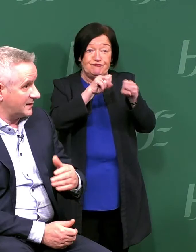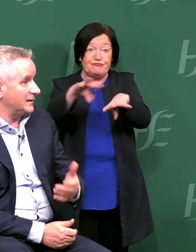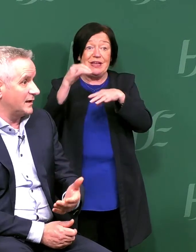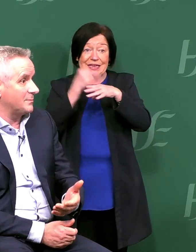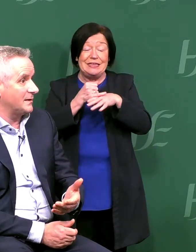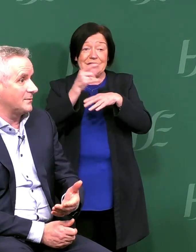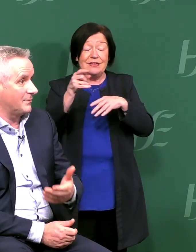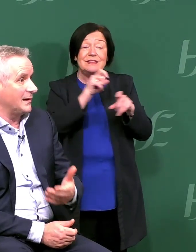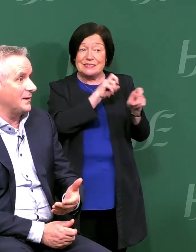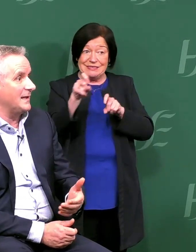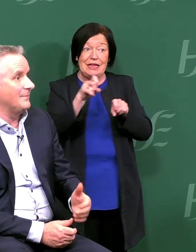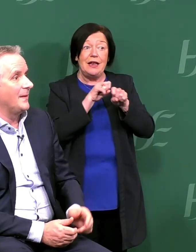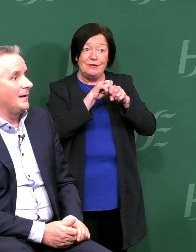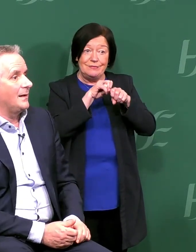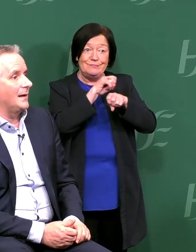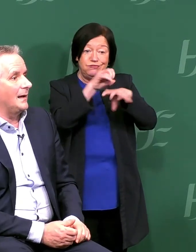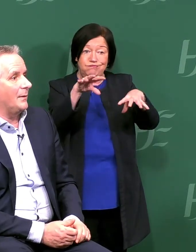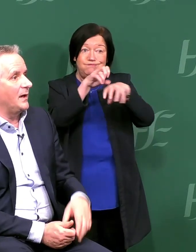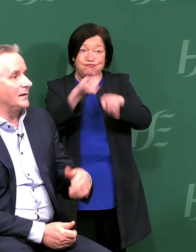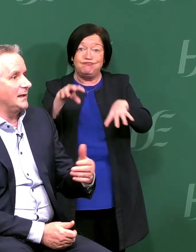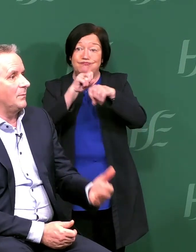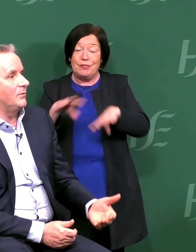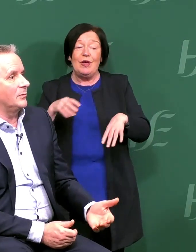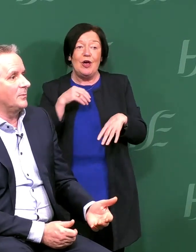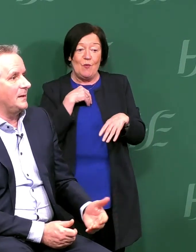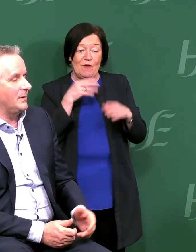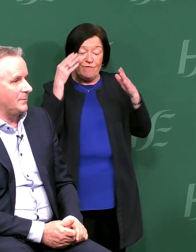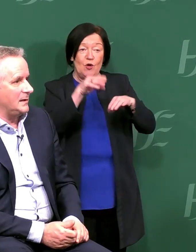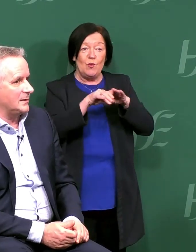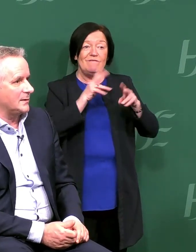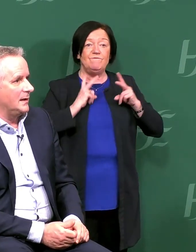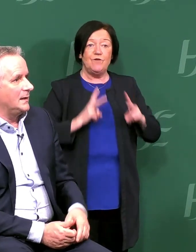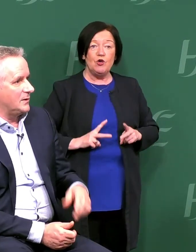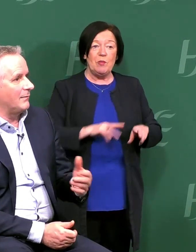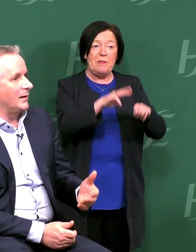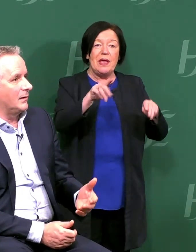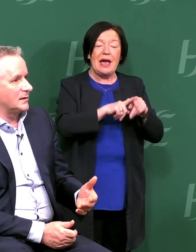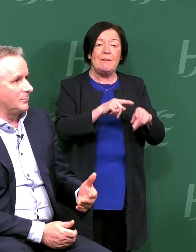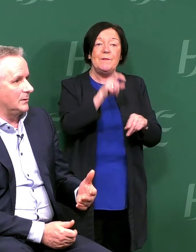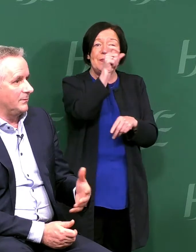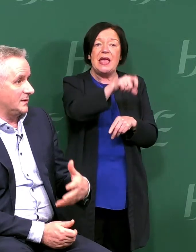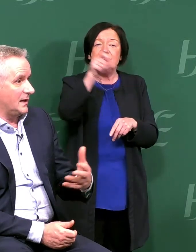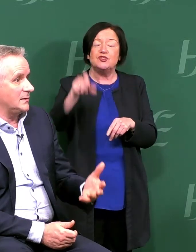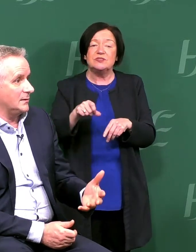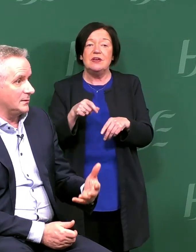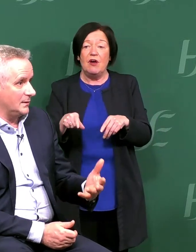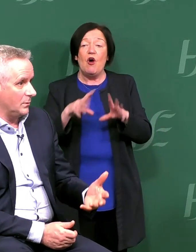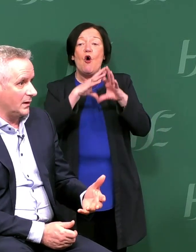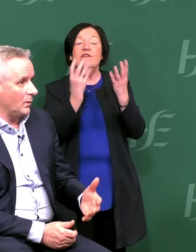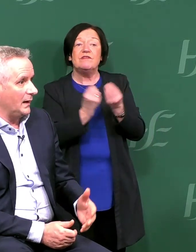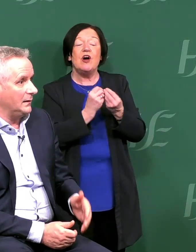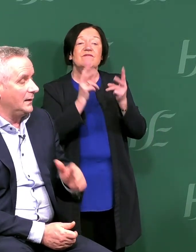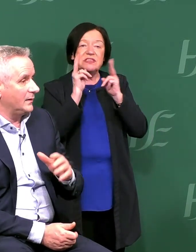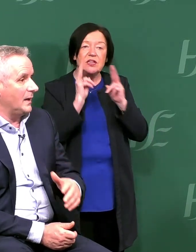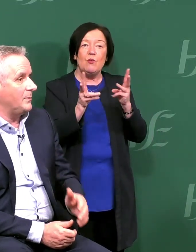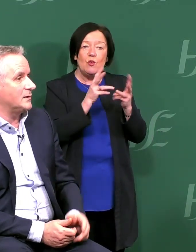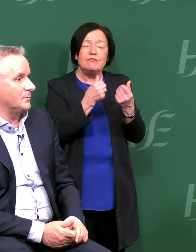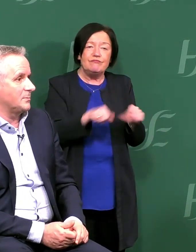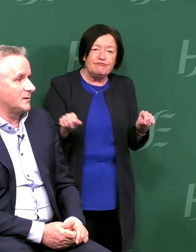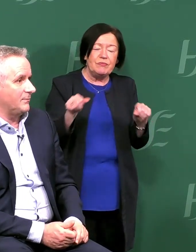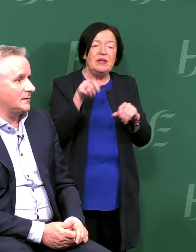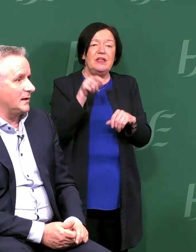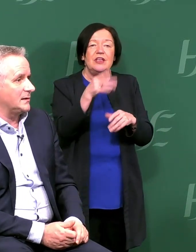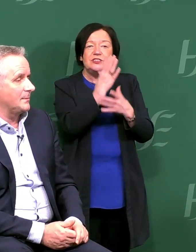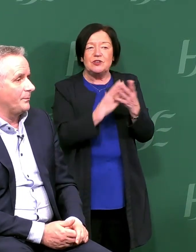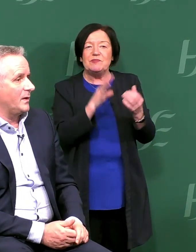system because it still transmits very quickly. And we are dealing with vulnerable people and patients. Generally, across the board, visitation is working well. There may be